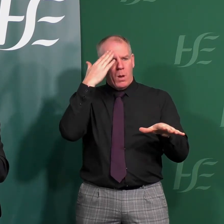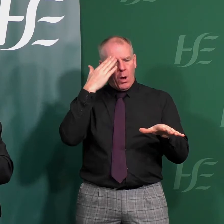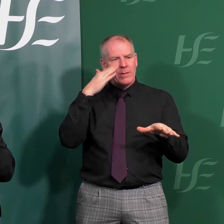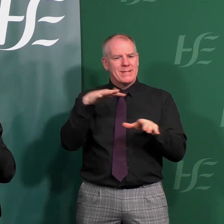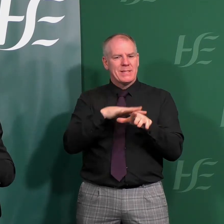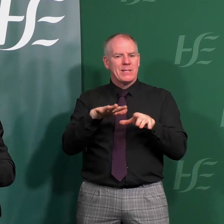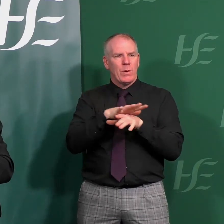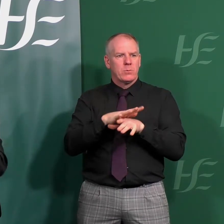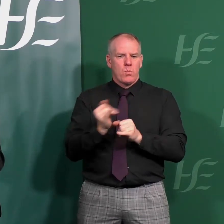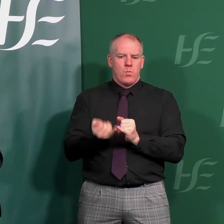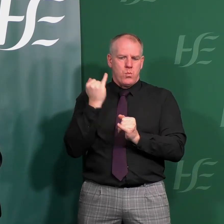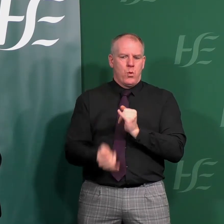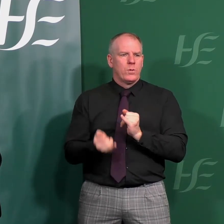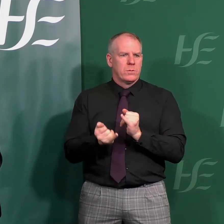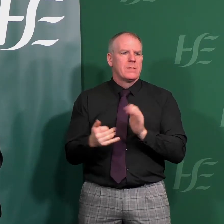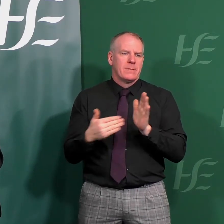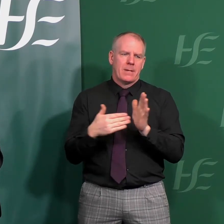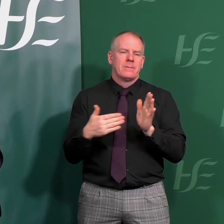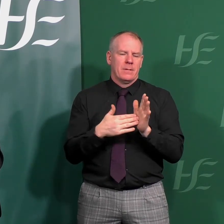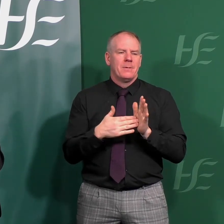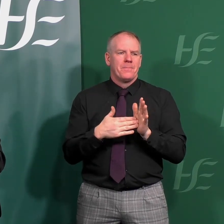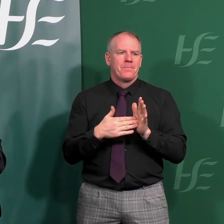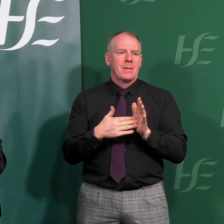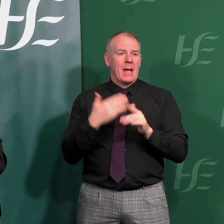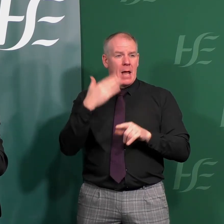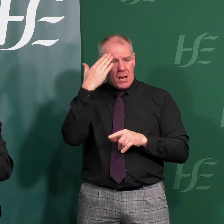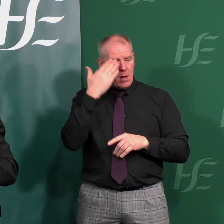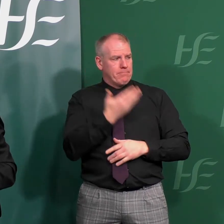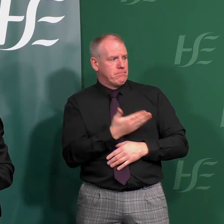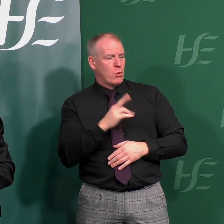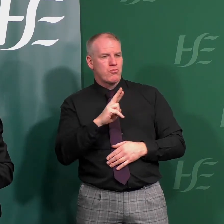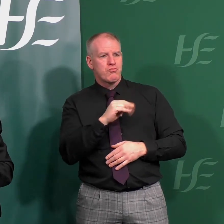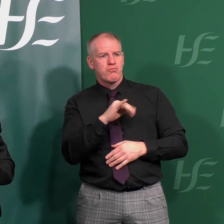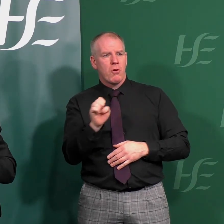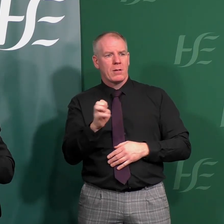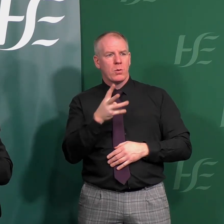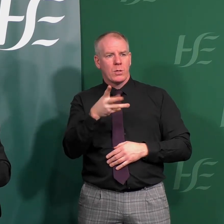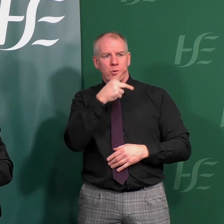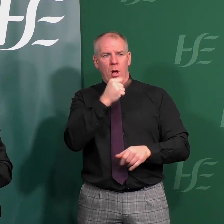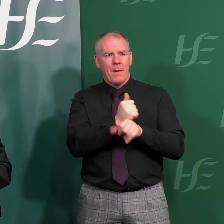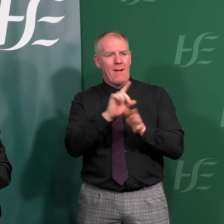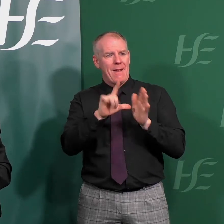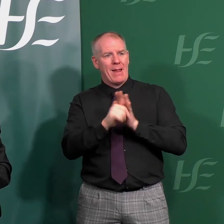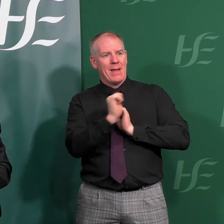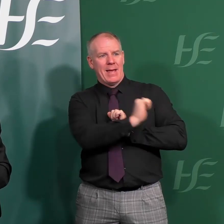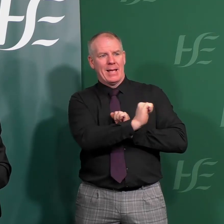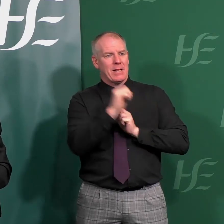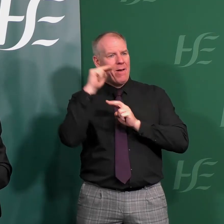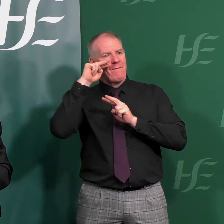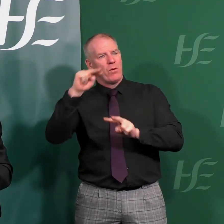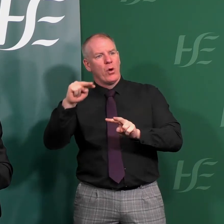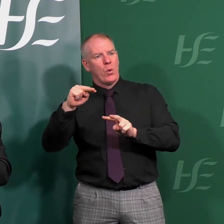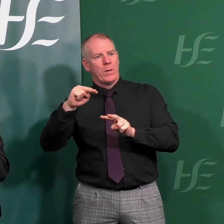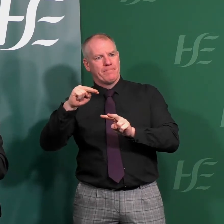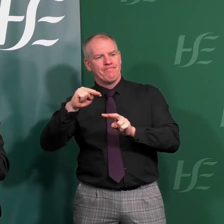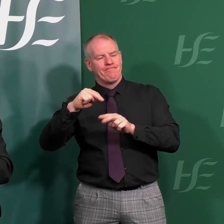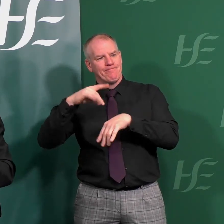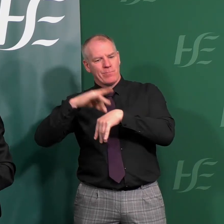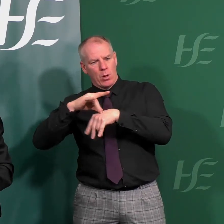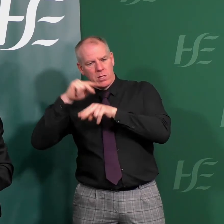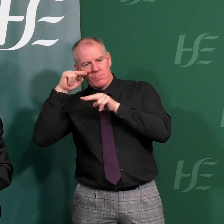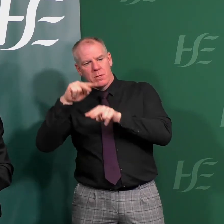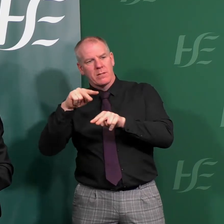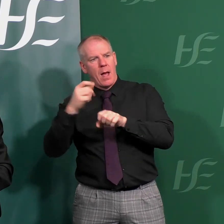worse position. And indeed, I know Ross later on will give some insights into what he is seeing from a clinical perspective of vaccinated or